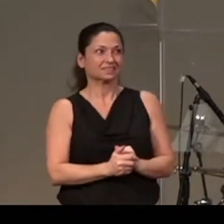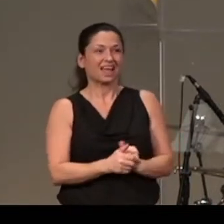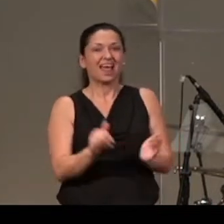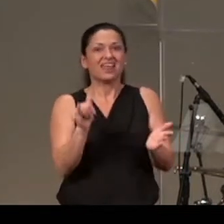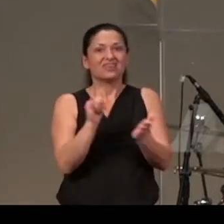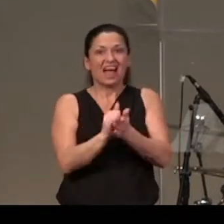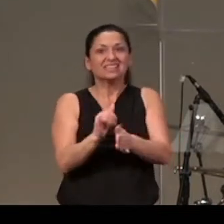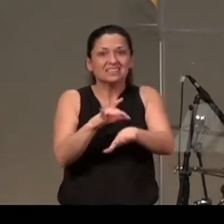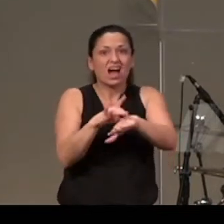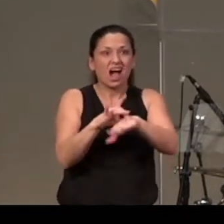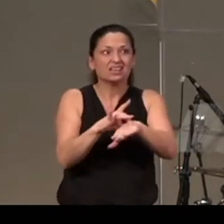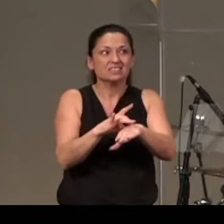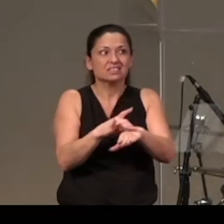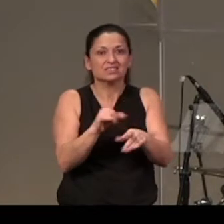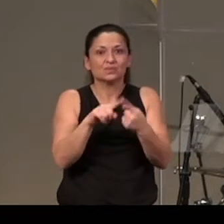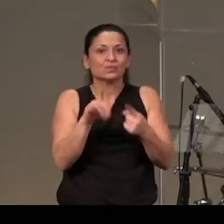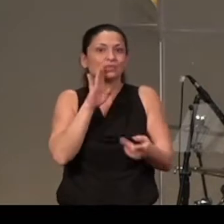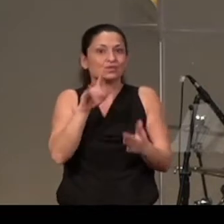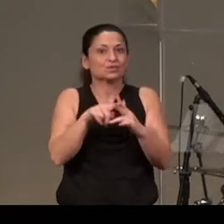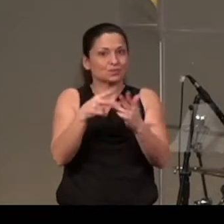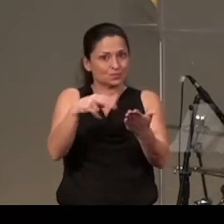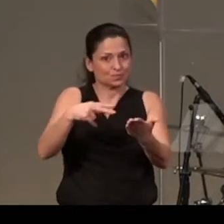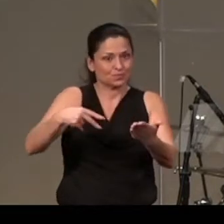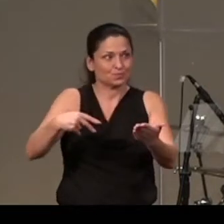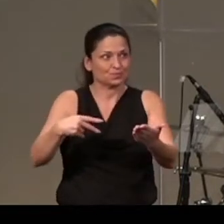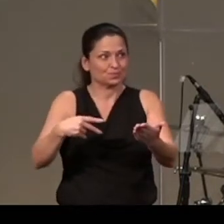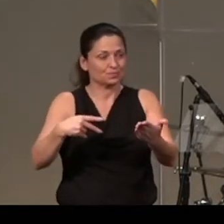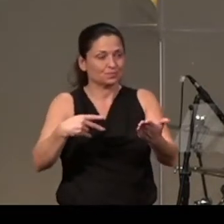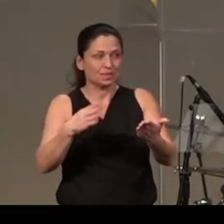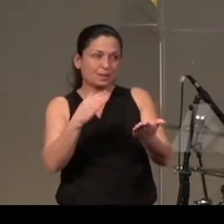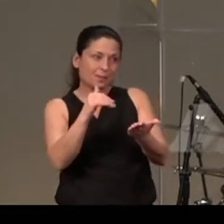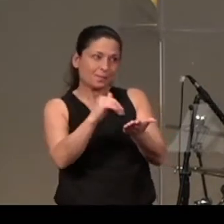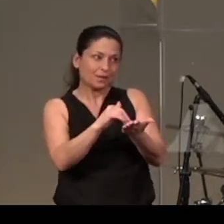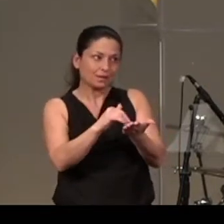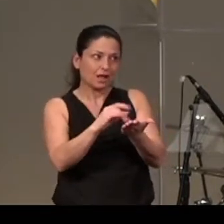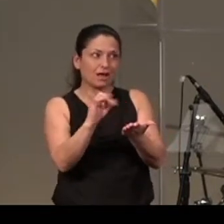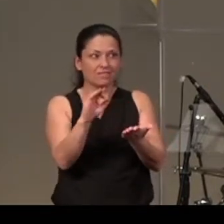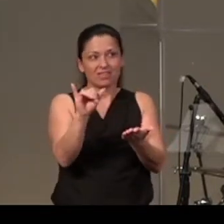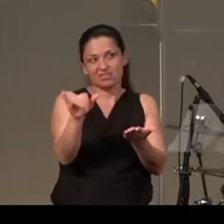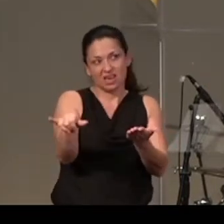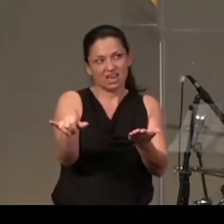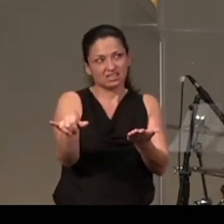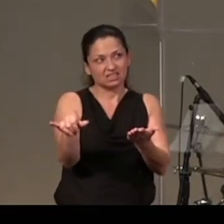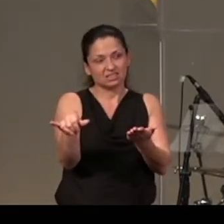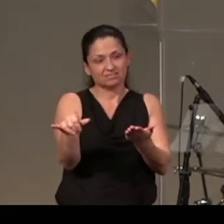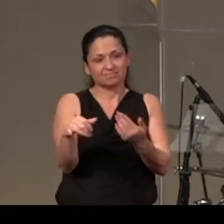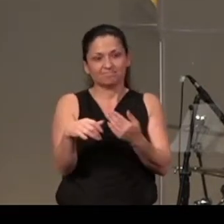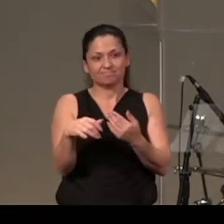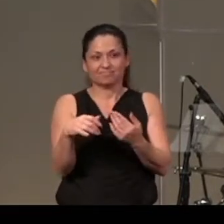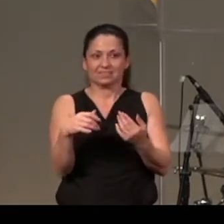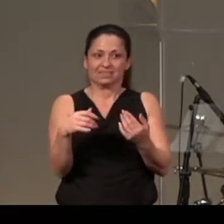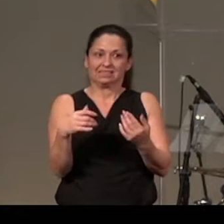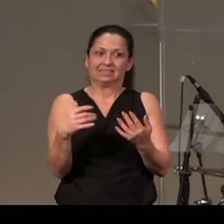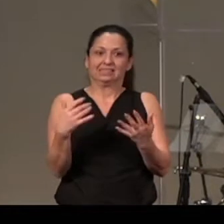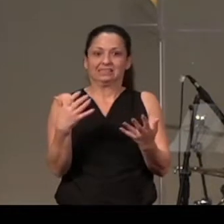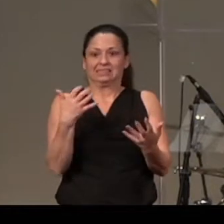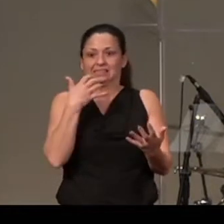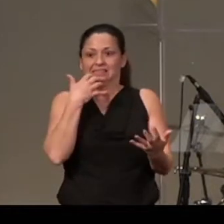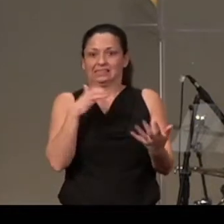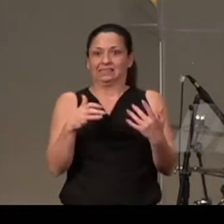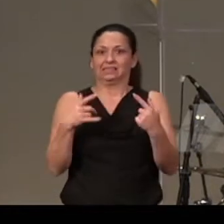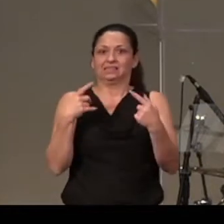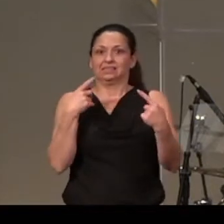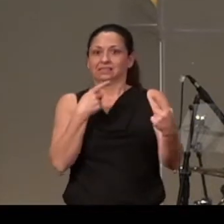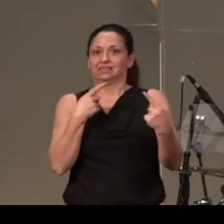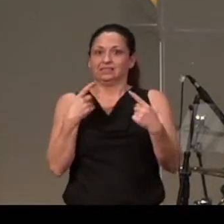That's the context of what we're starting. It's in the middle of that heated discussion. We'll start